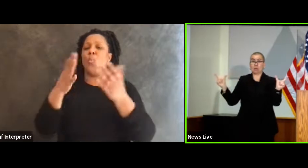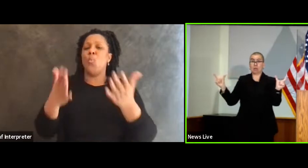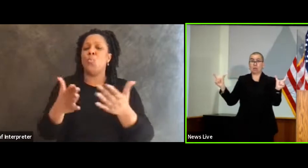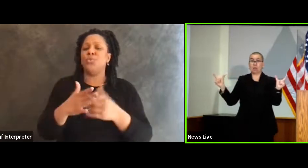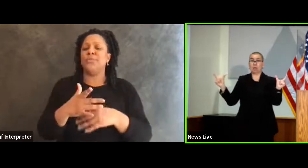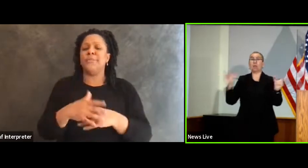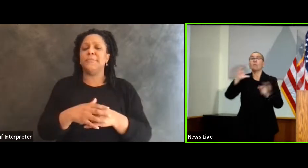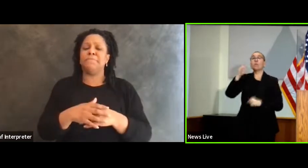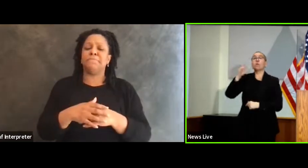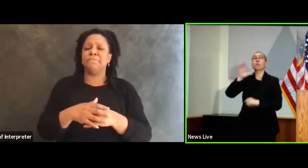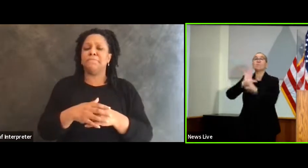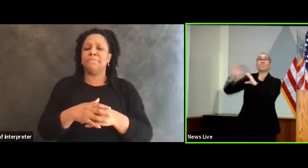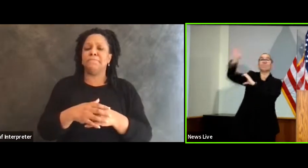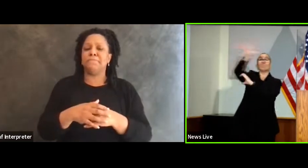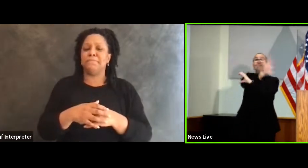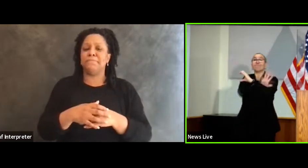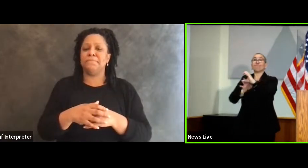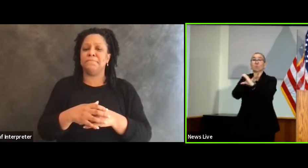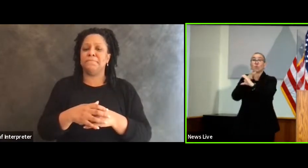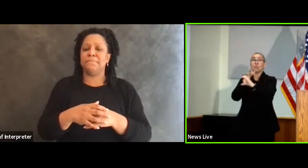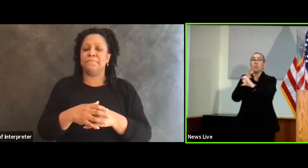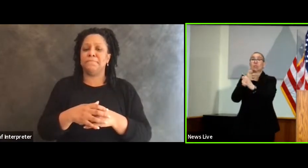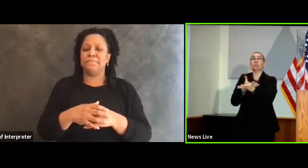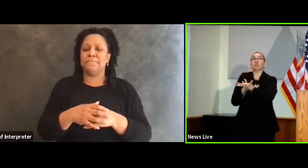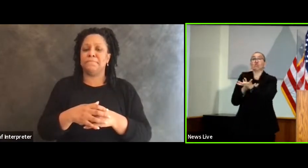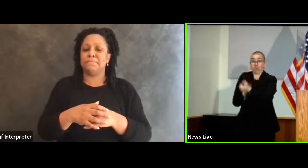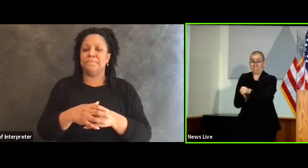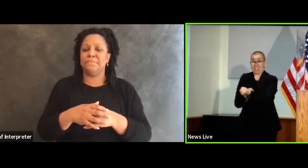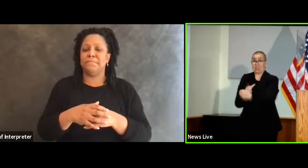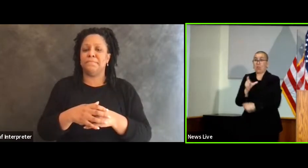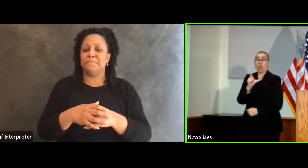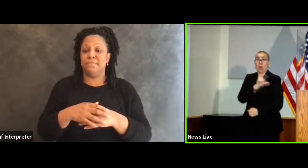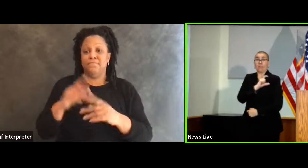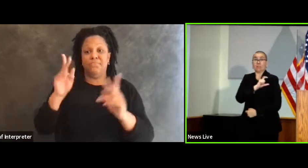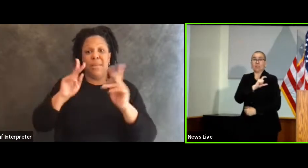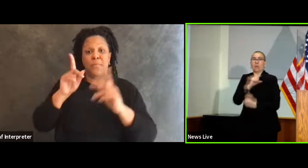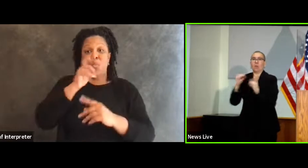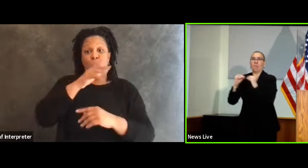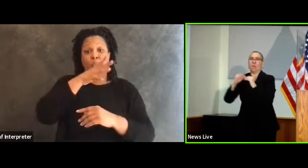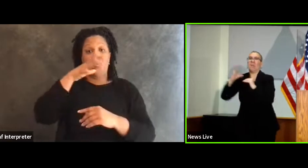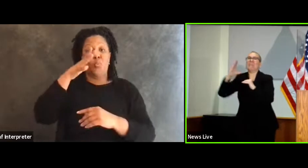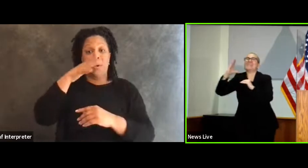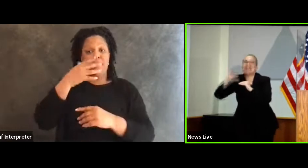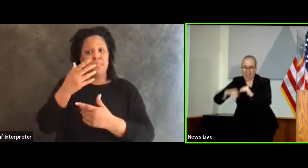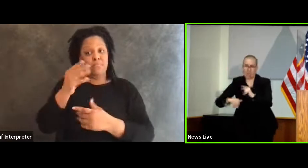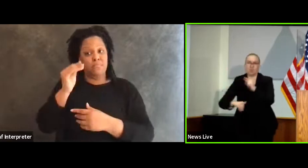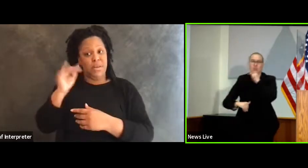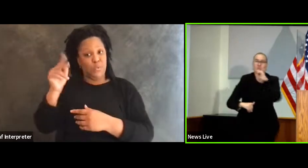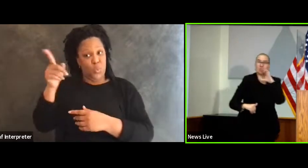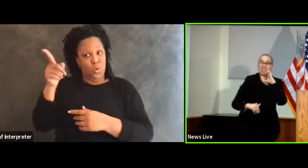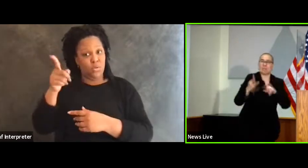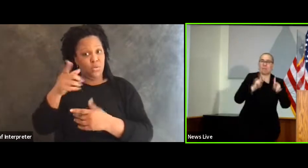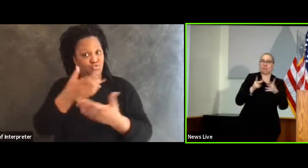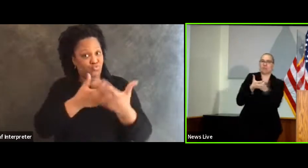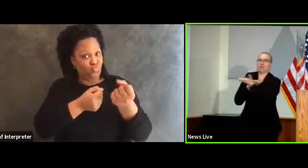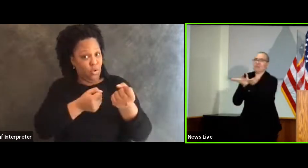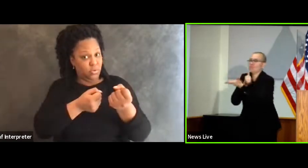Minnesota trust law enforcement in a way that's not trusted in other parts. So you have to remember that that's the context of it.